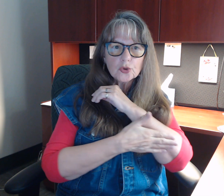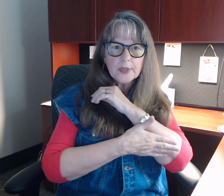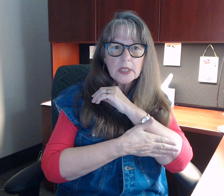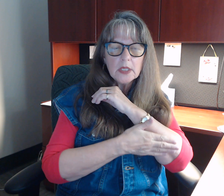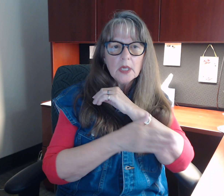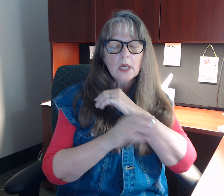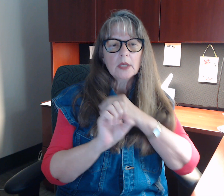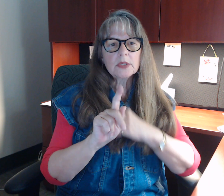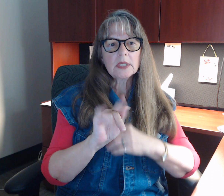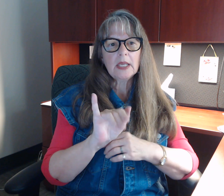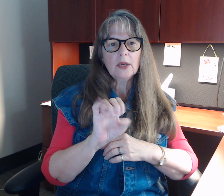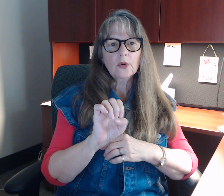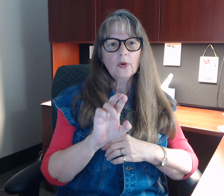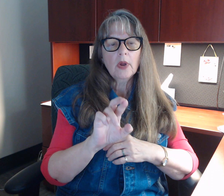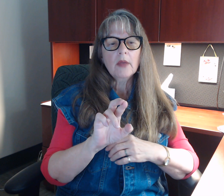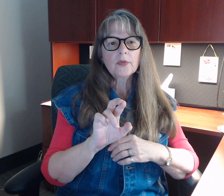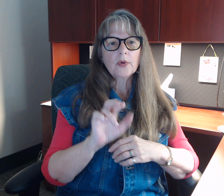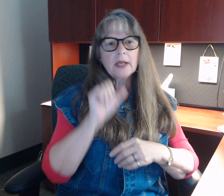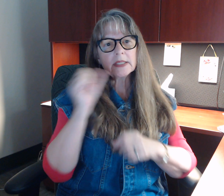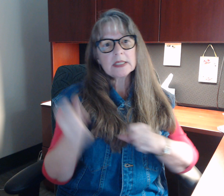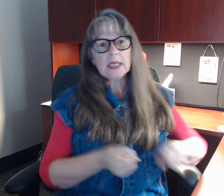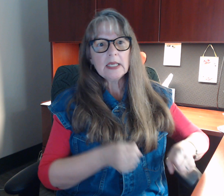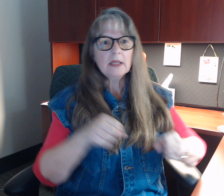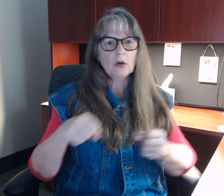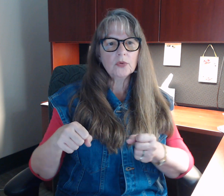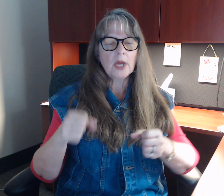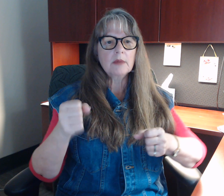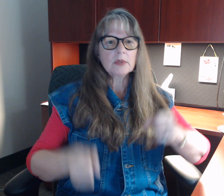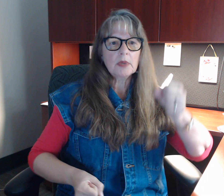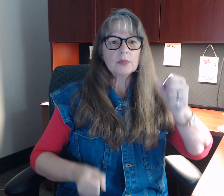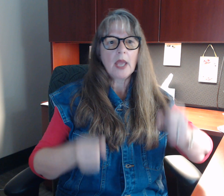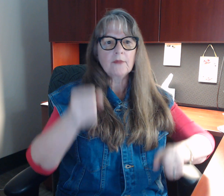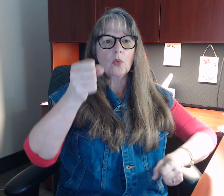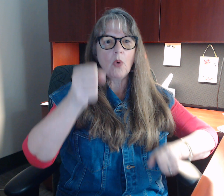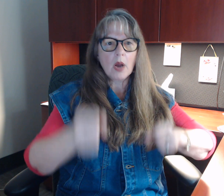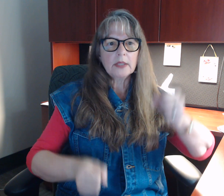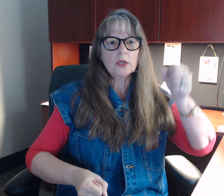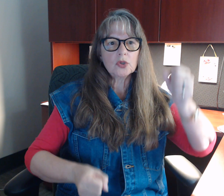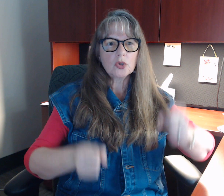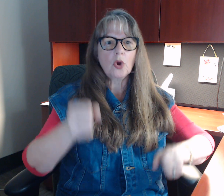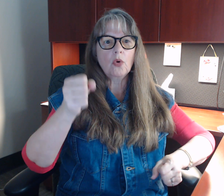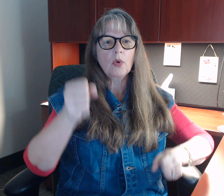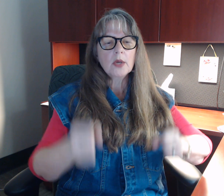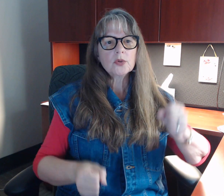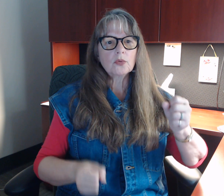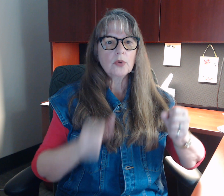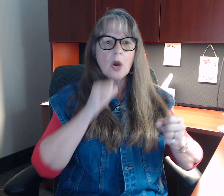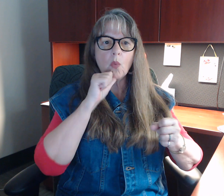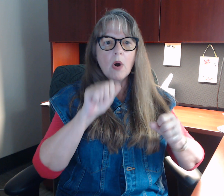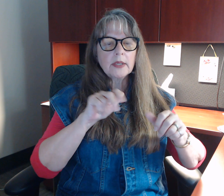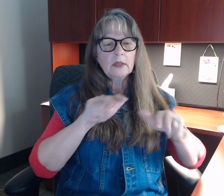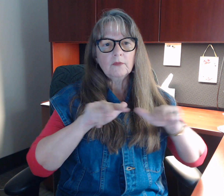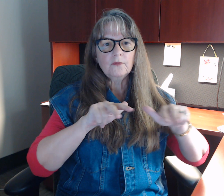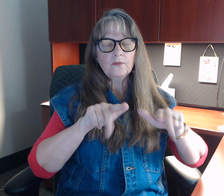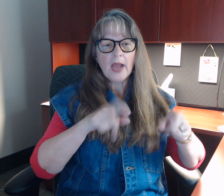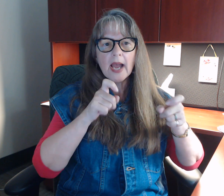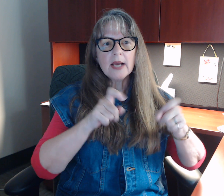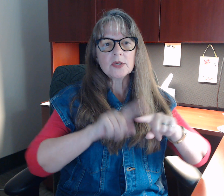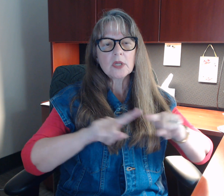cross-country skier. They're not skiing the whole time. Sometimes they have to walk in the snow, so they're not walking fast,